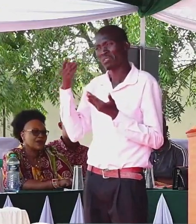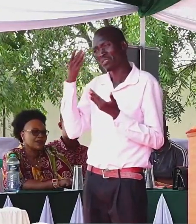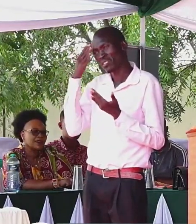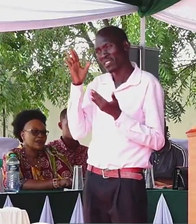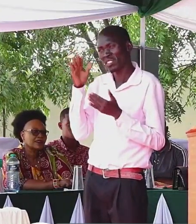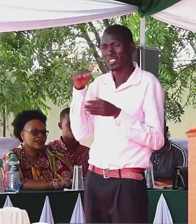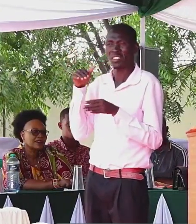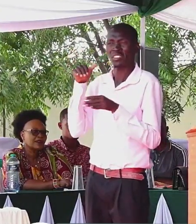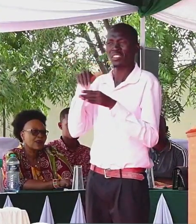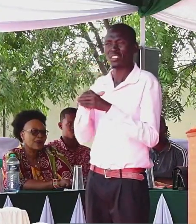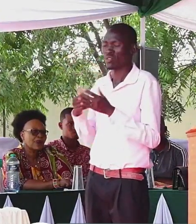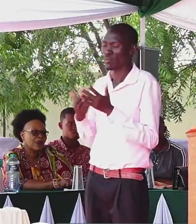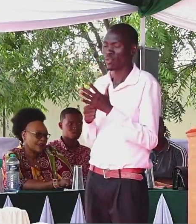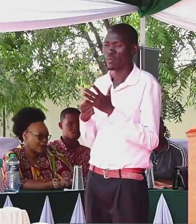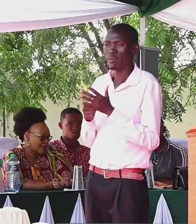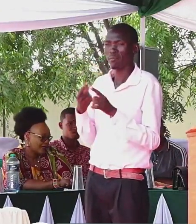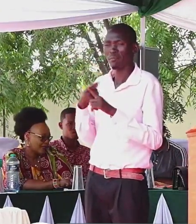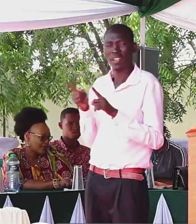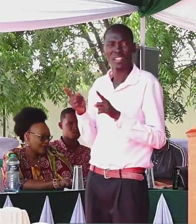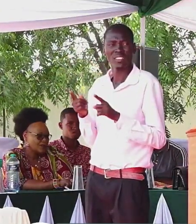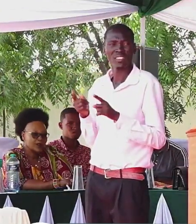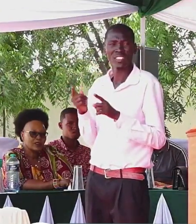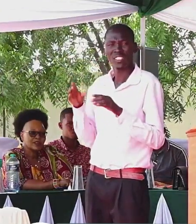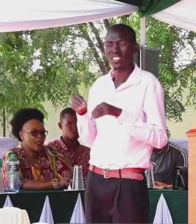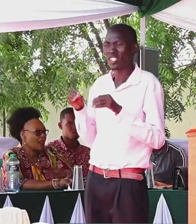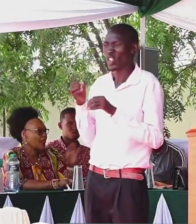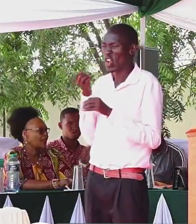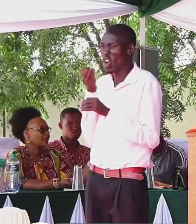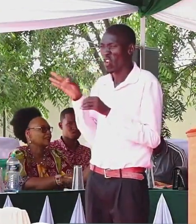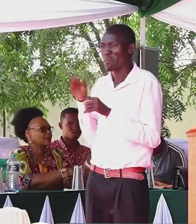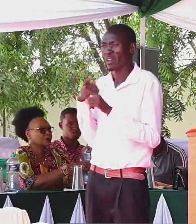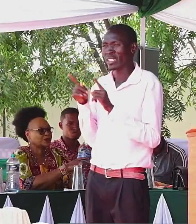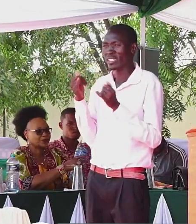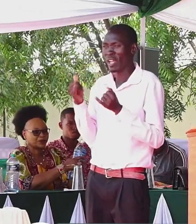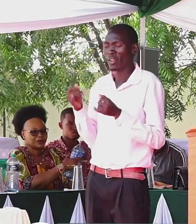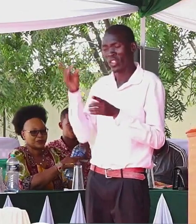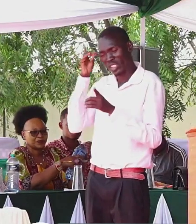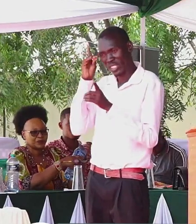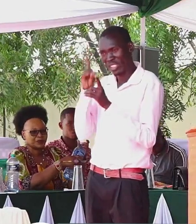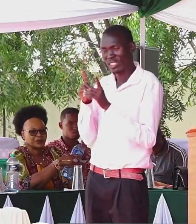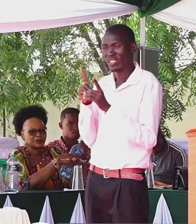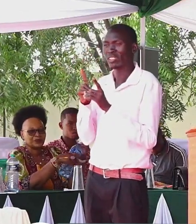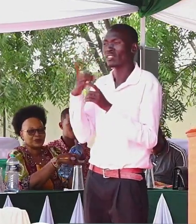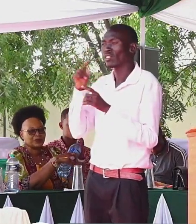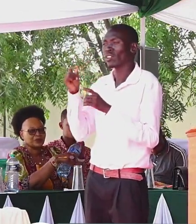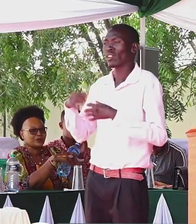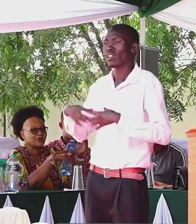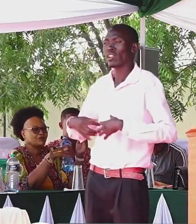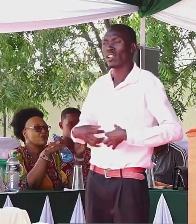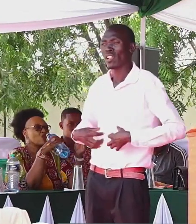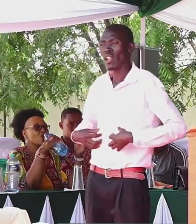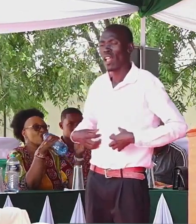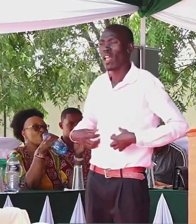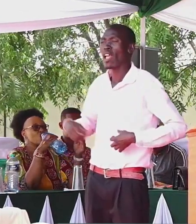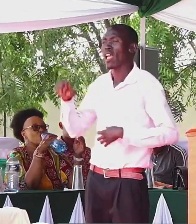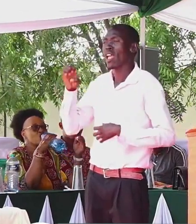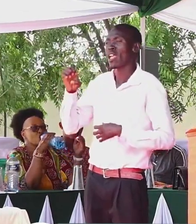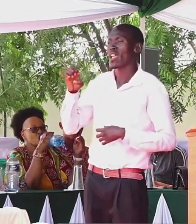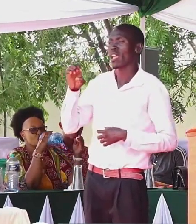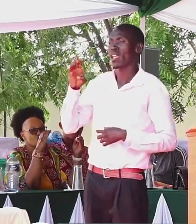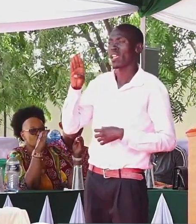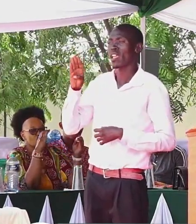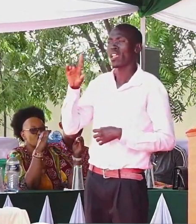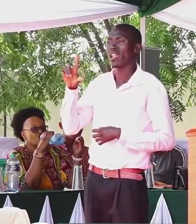into problems. I took off, and now it has been decided we are going to Ebla's place. Therefore, ladies